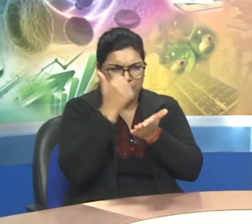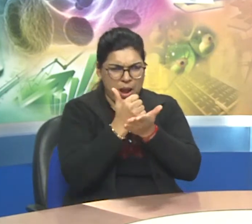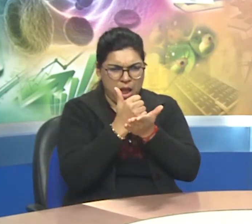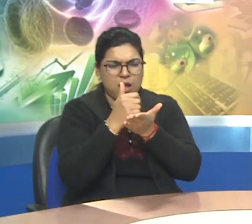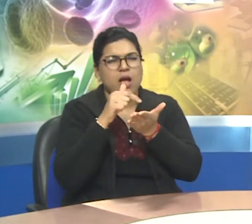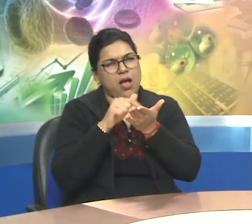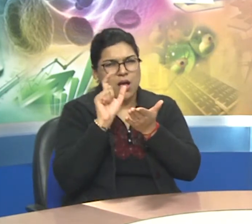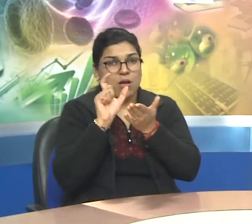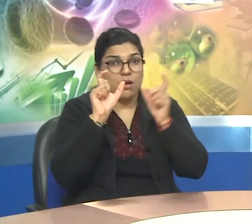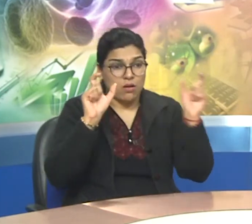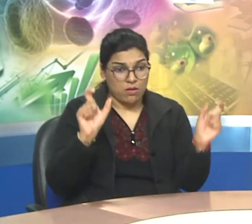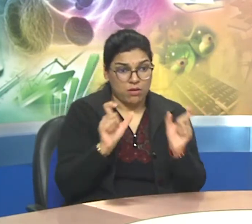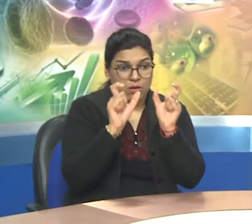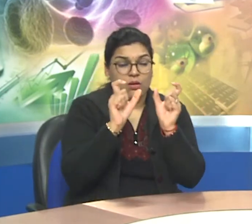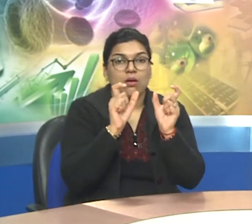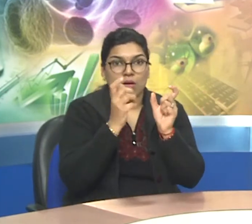Bottle banks.